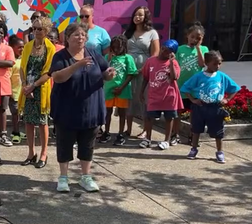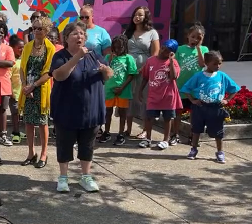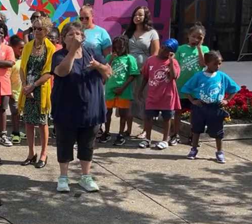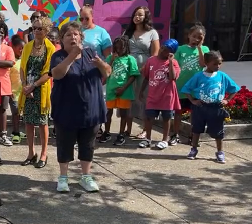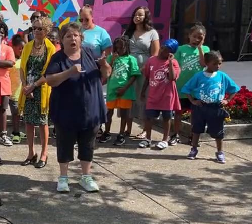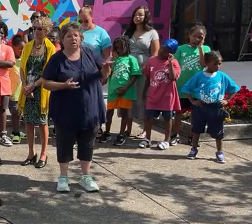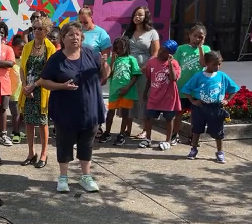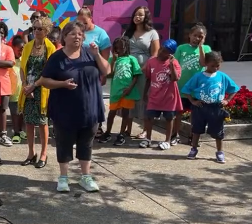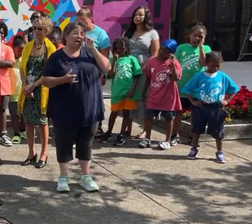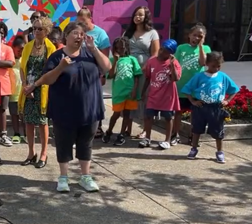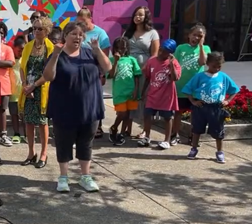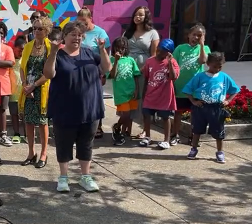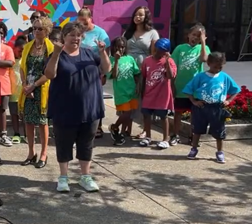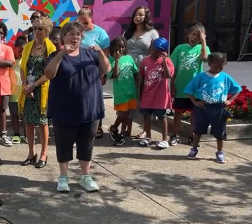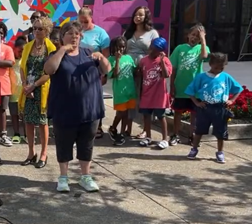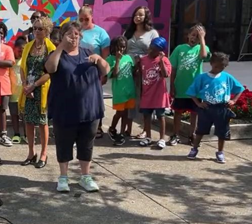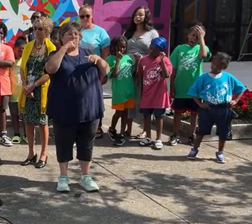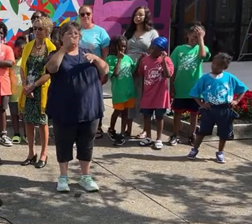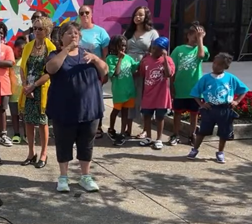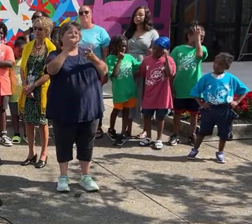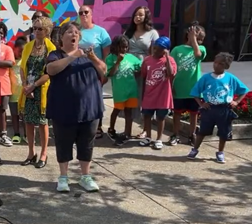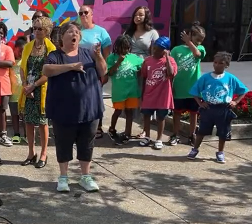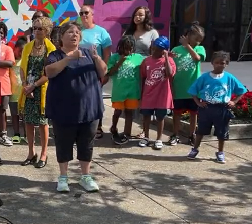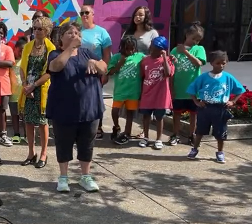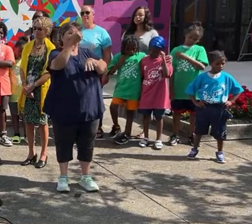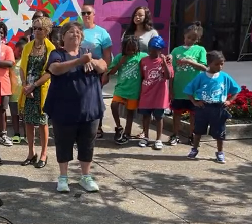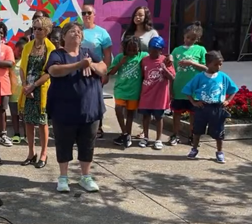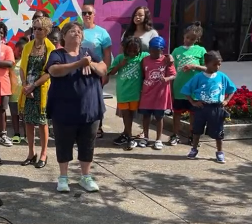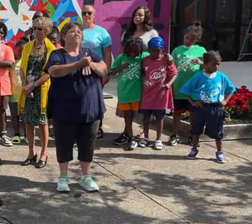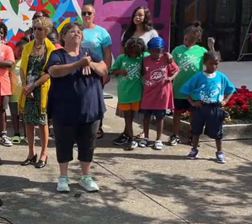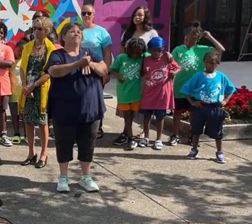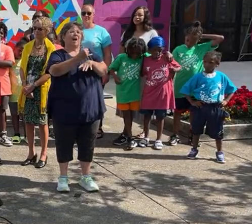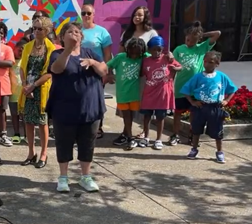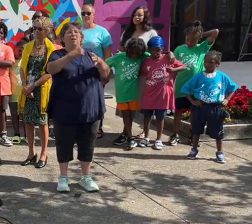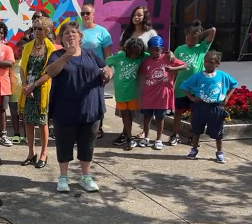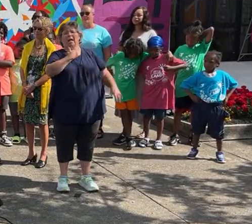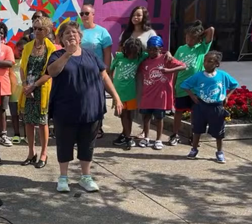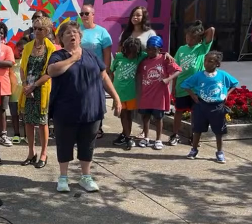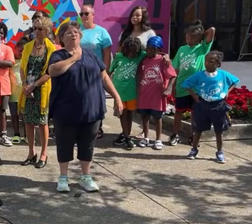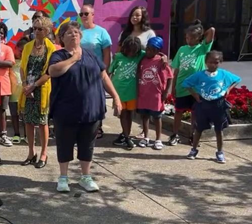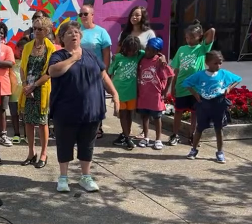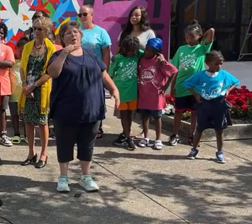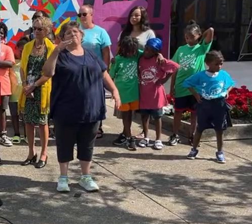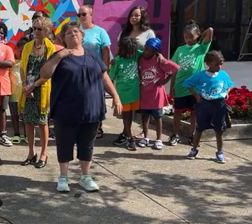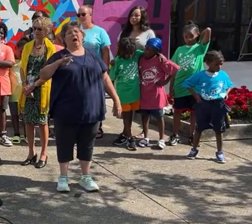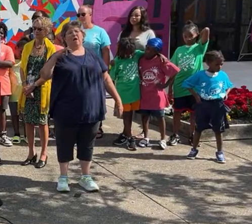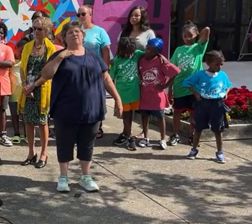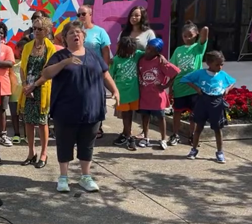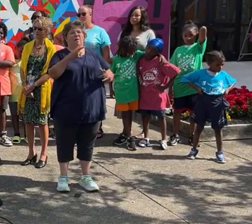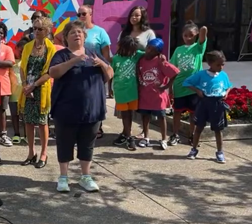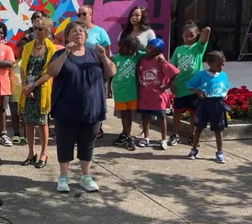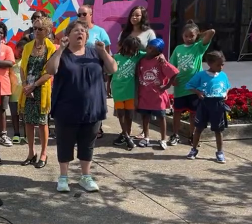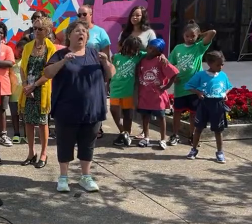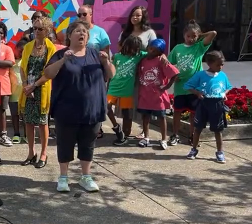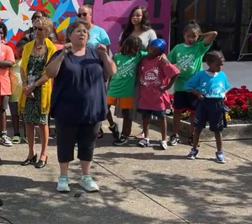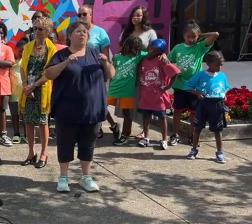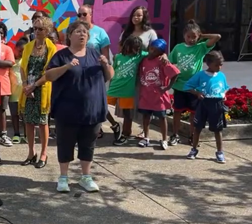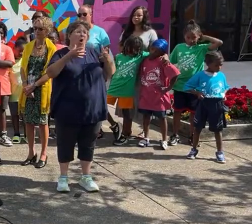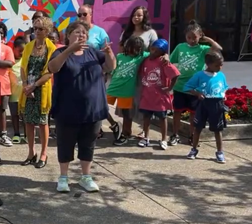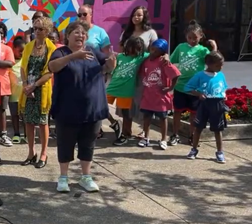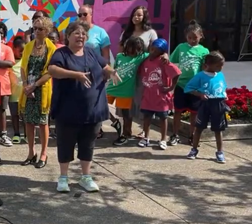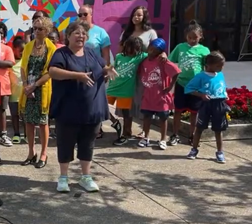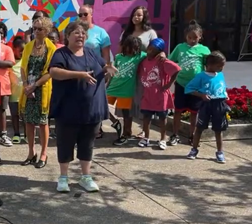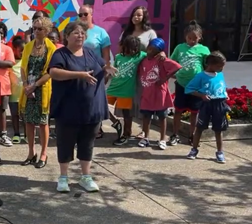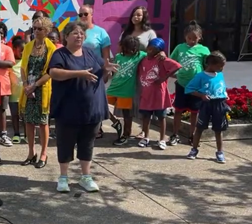artist. And now with this public art initiative in place, artists such as myself can benefit from being able to leave